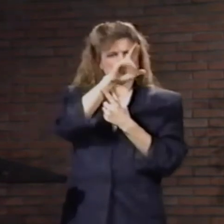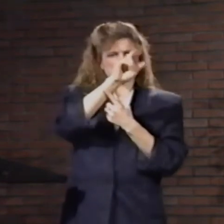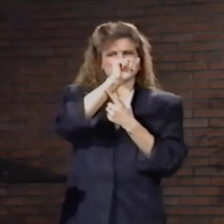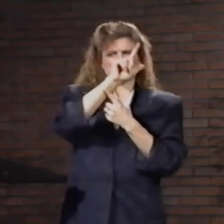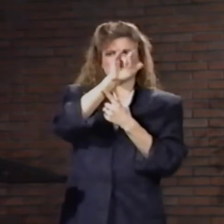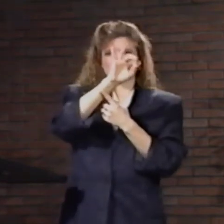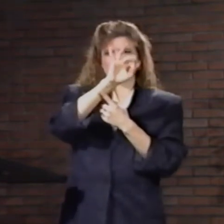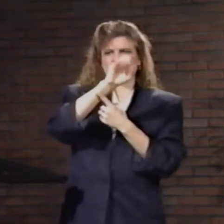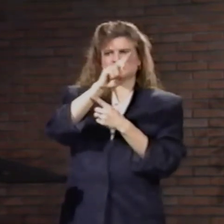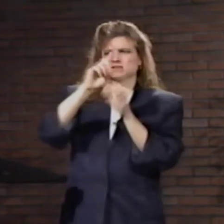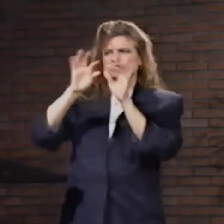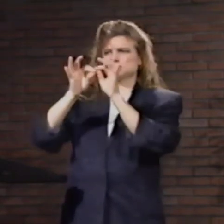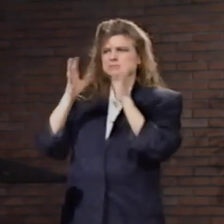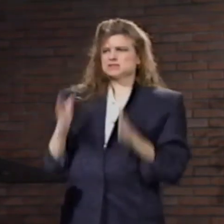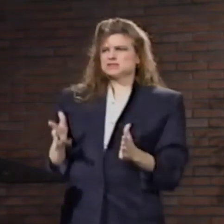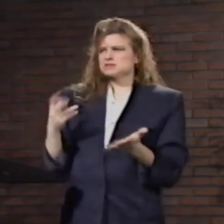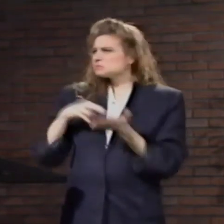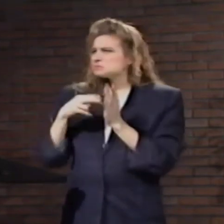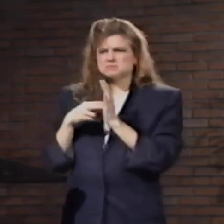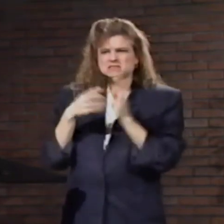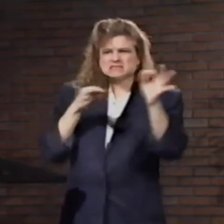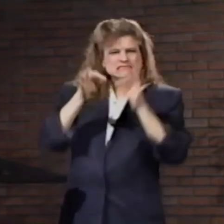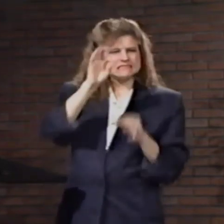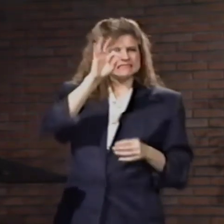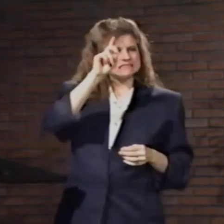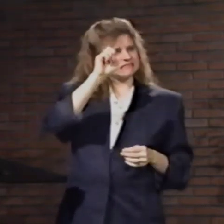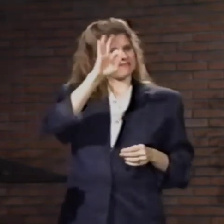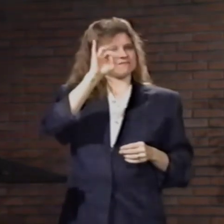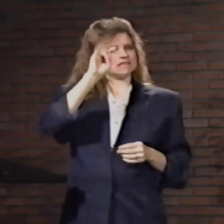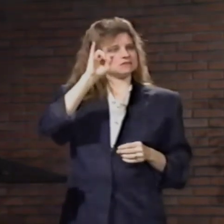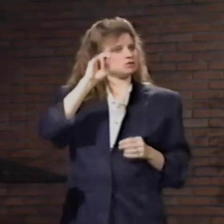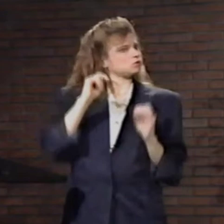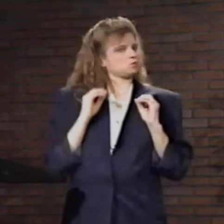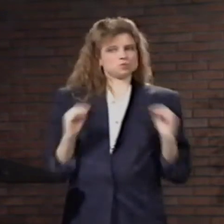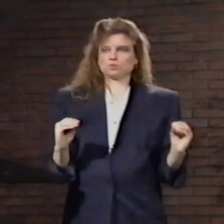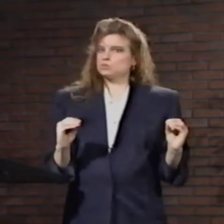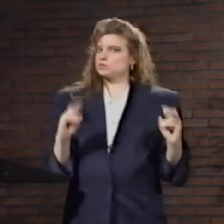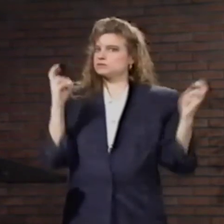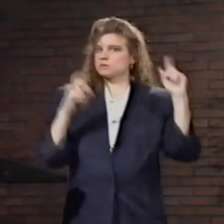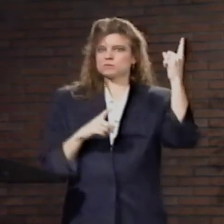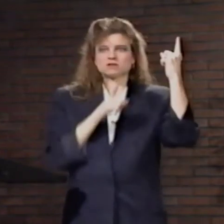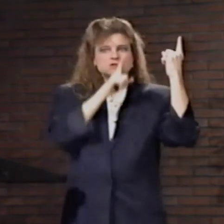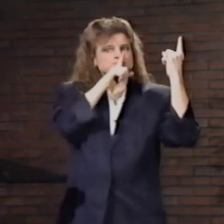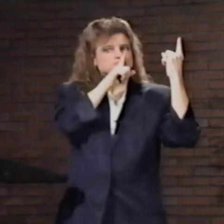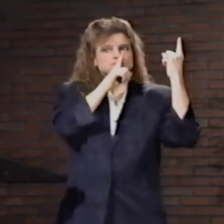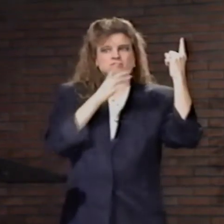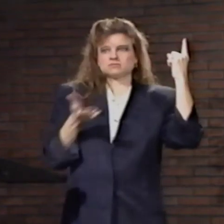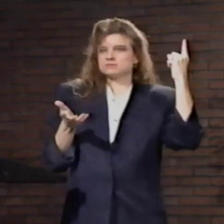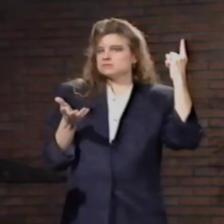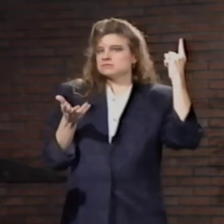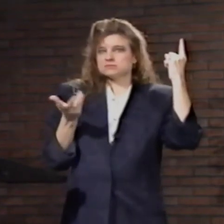But Title I has no definition of a qualified interpreter. There's no explanation for what that